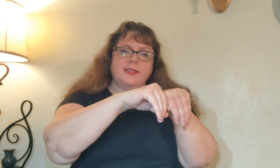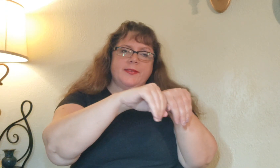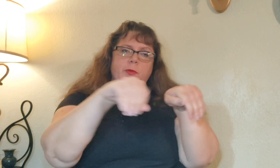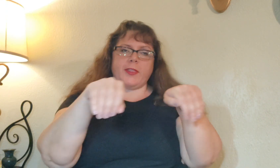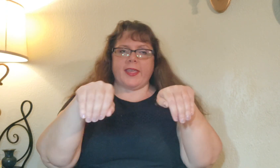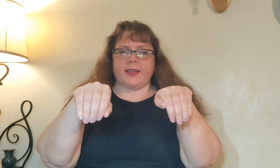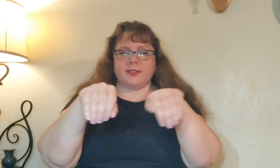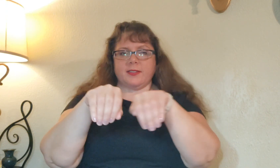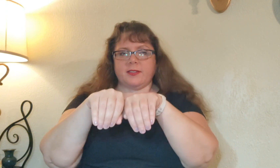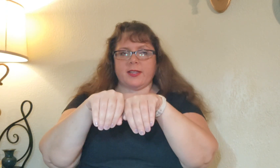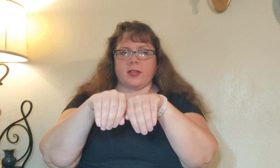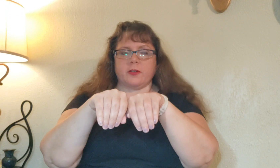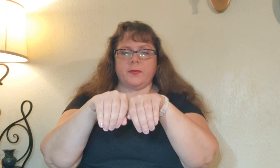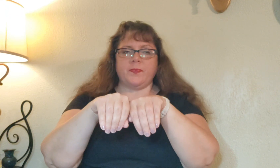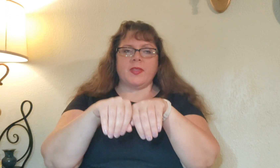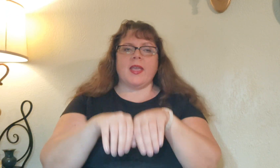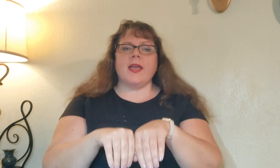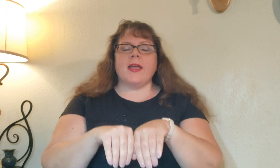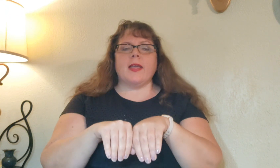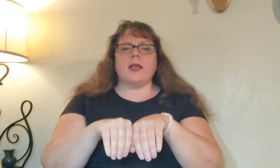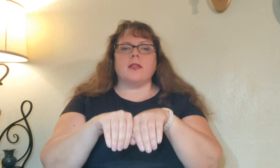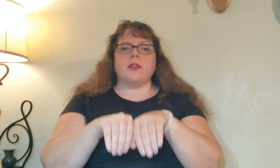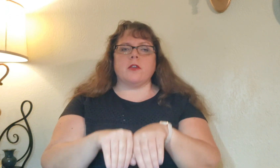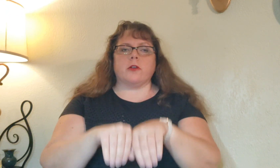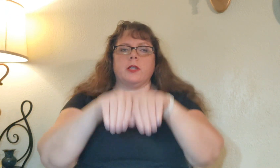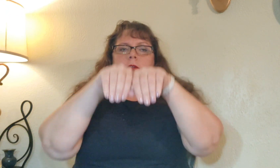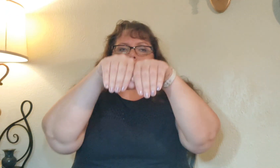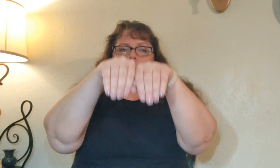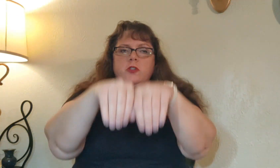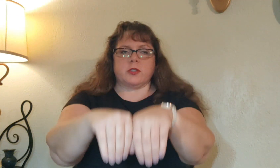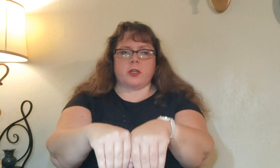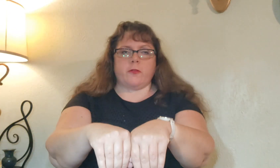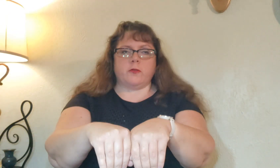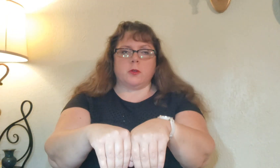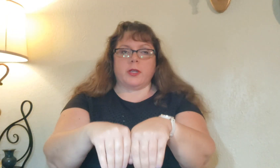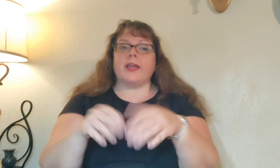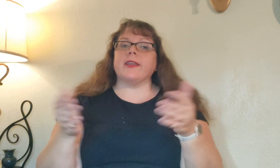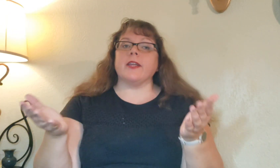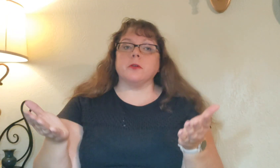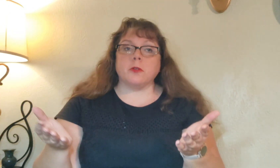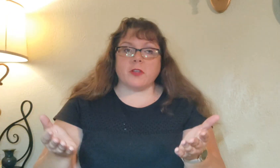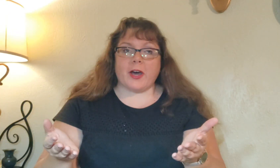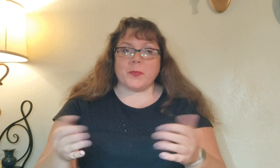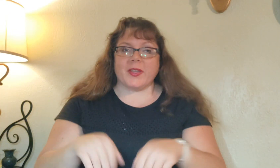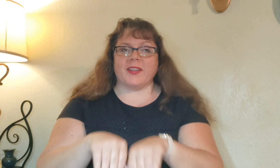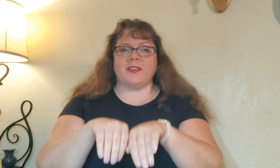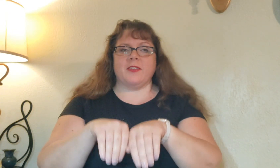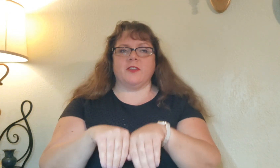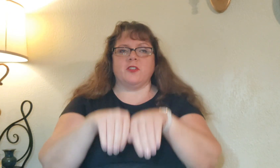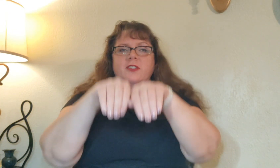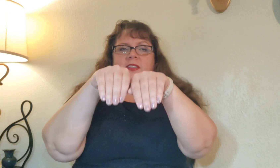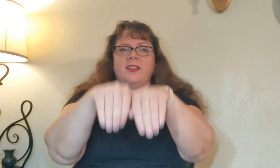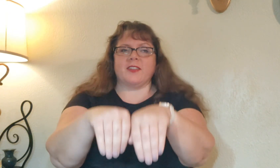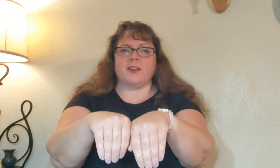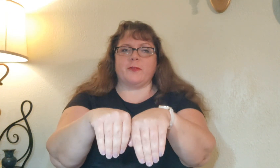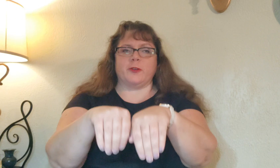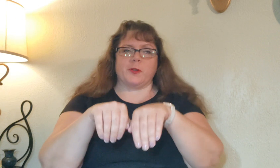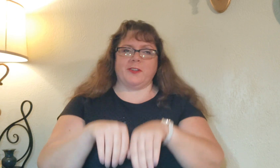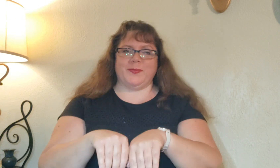this, both hands together. And then you're going to just go forward, like kangaroos hopping. You just go forward.